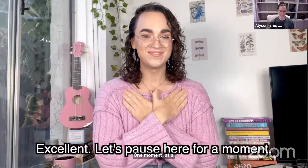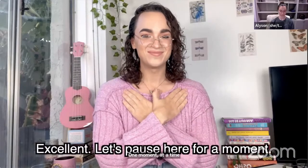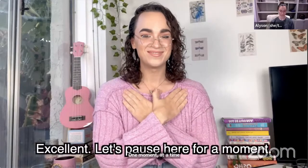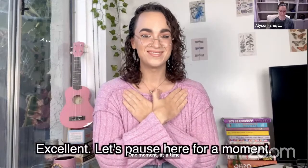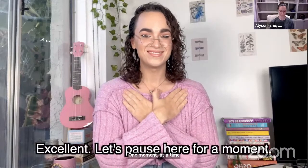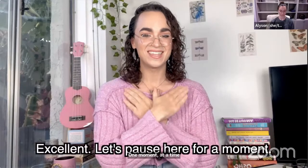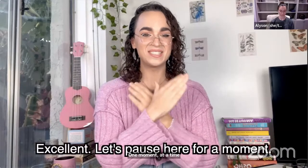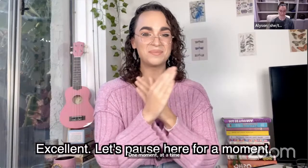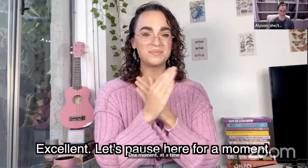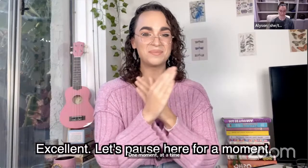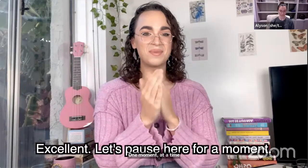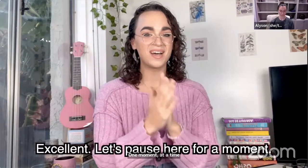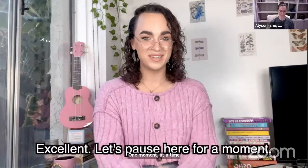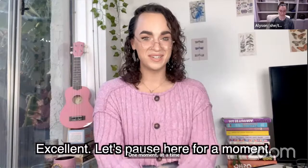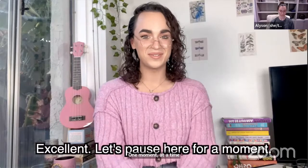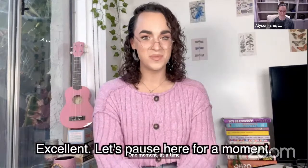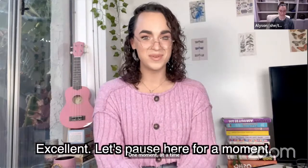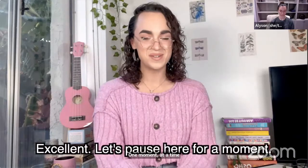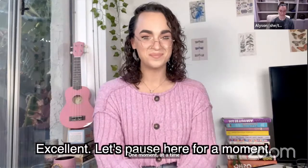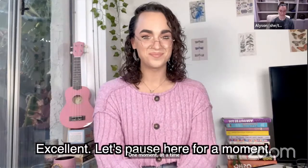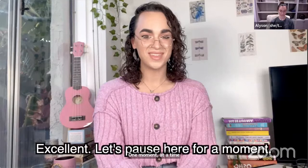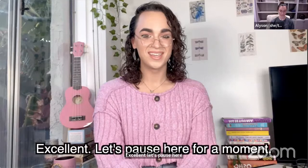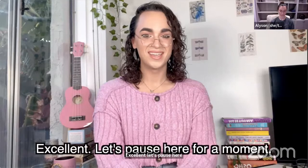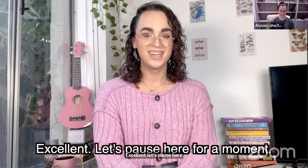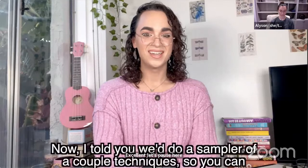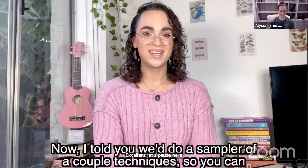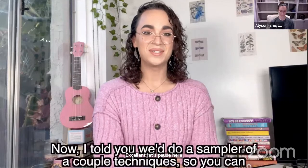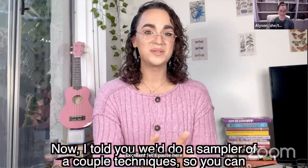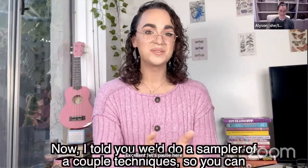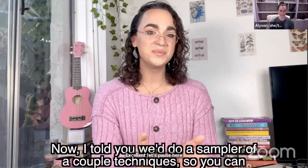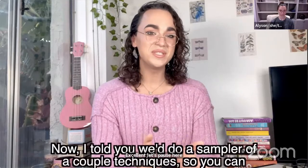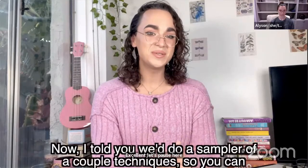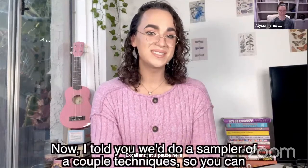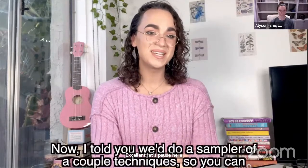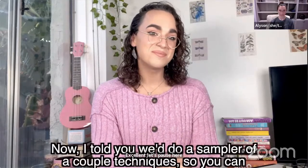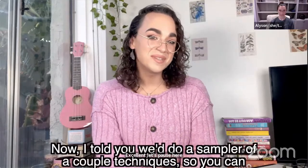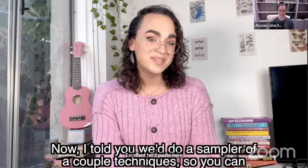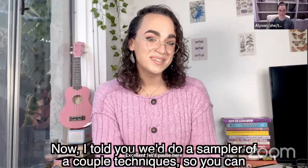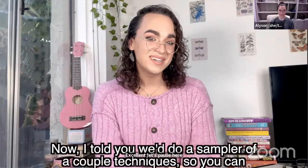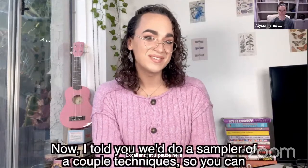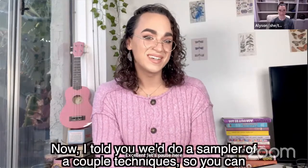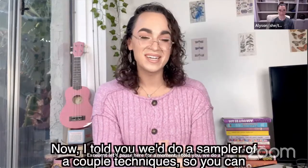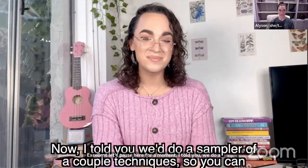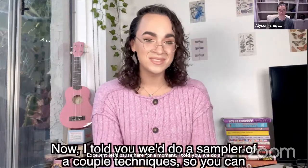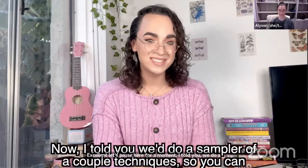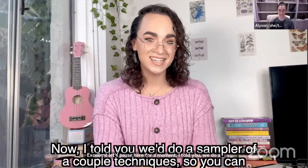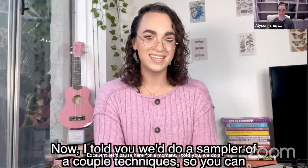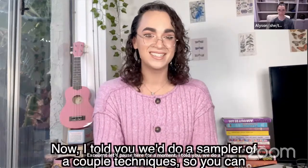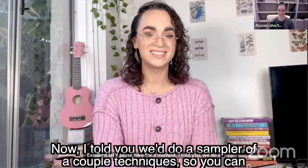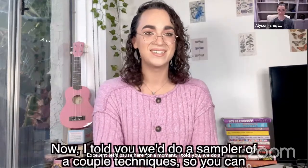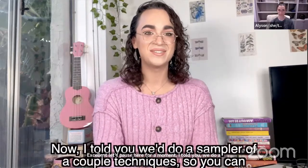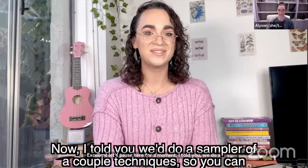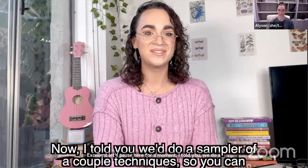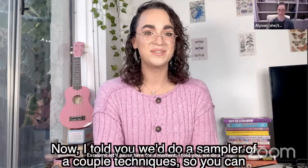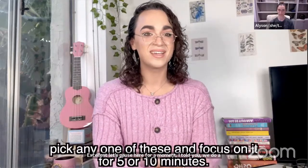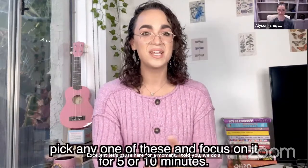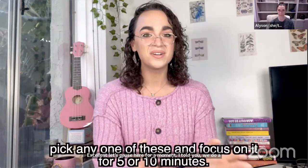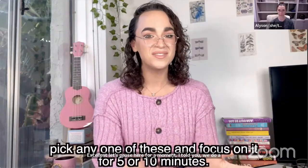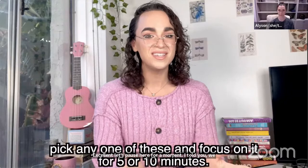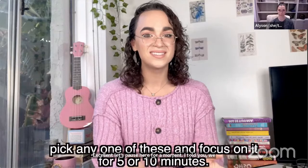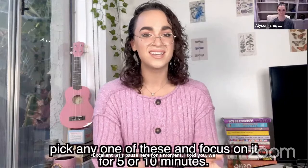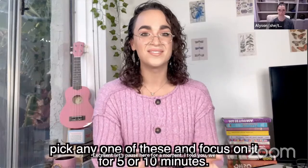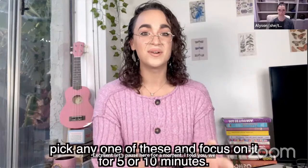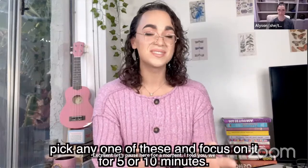Excellent. Let's pause here for a moment. Now, I told you we do a sampler of a couple techniques, so you can pick any